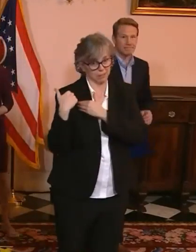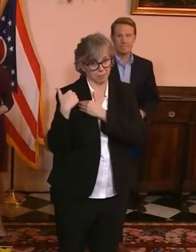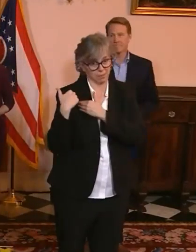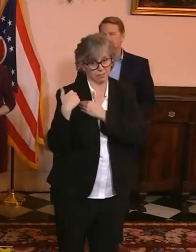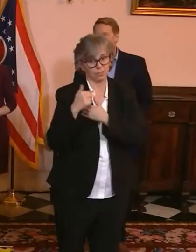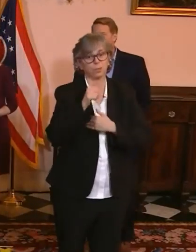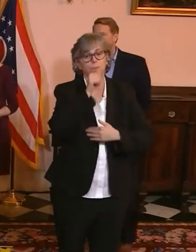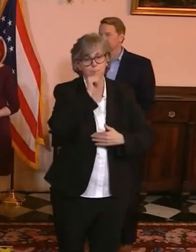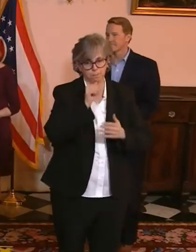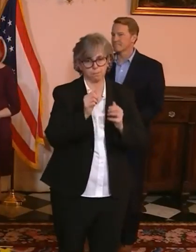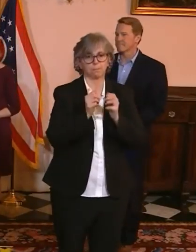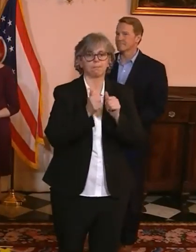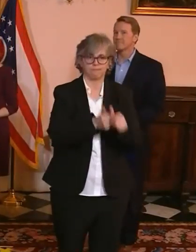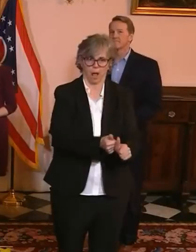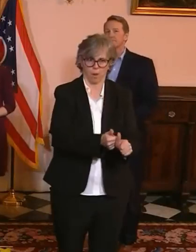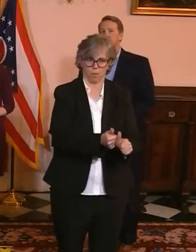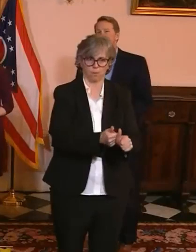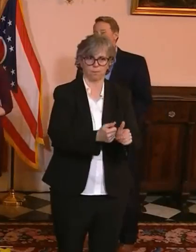Mr. Oddie.